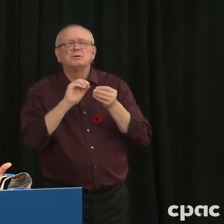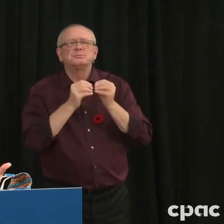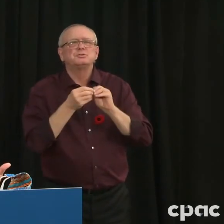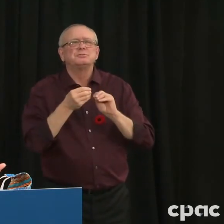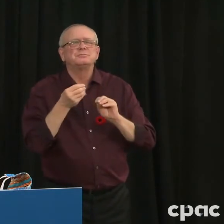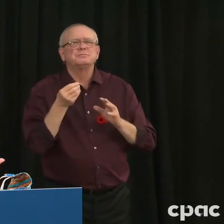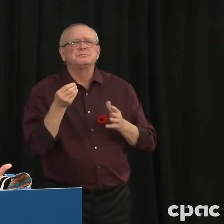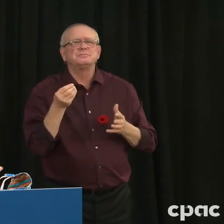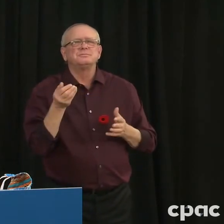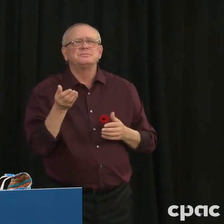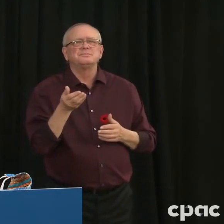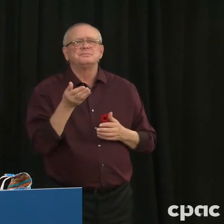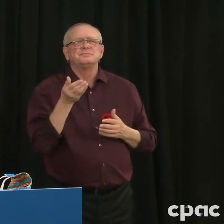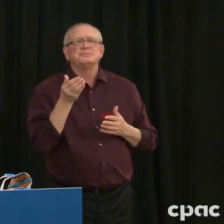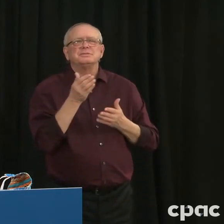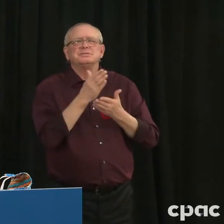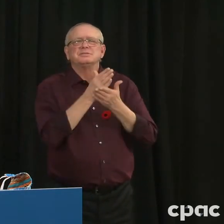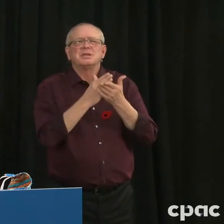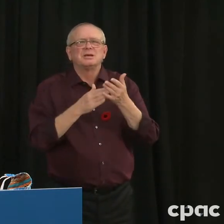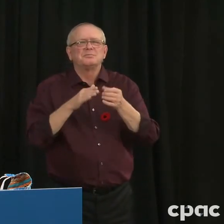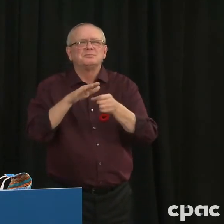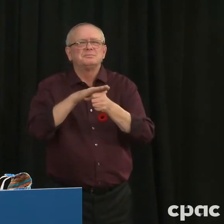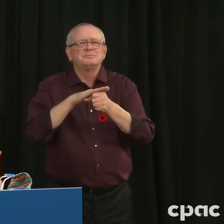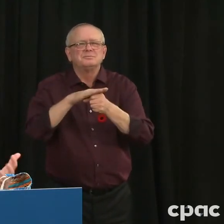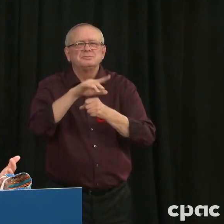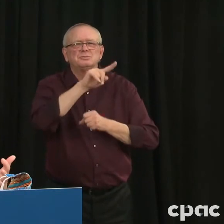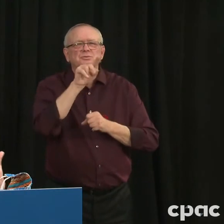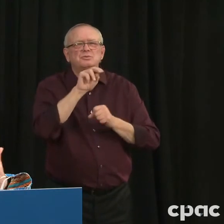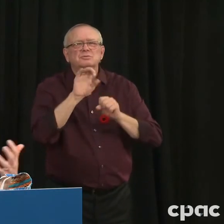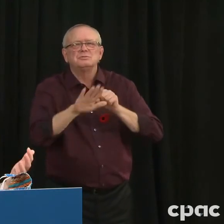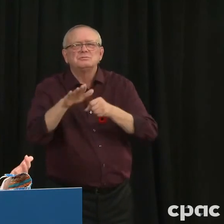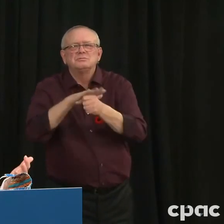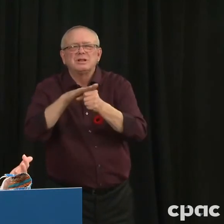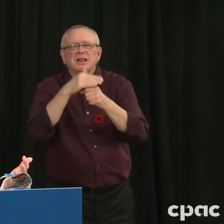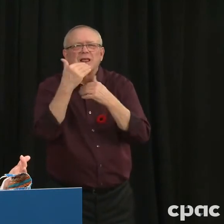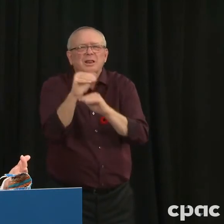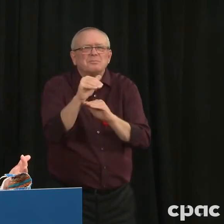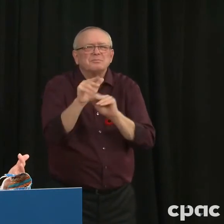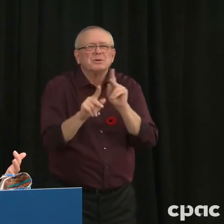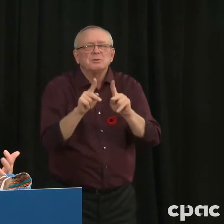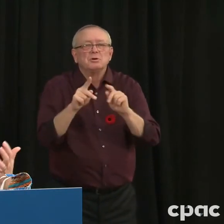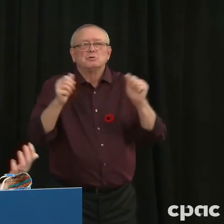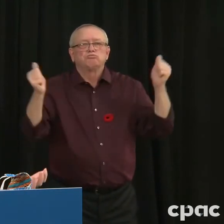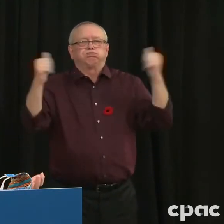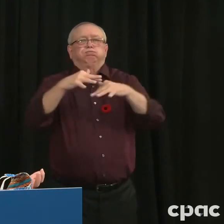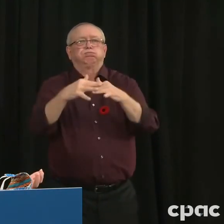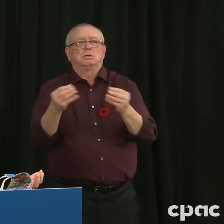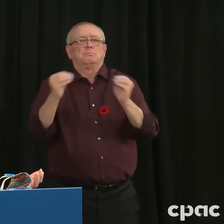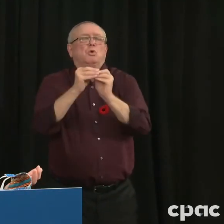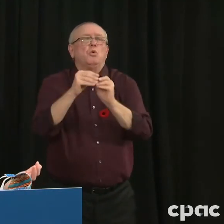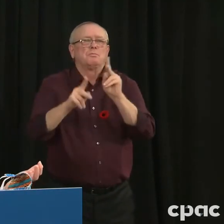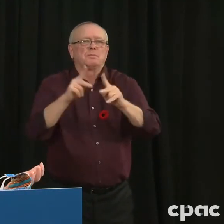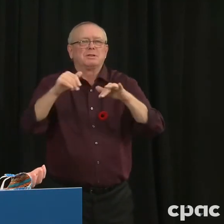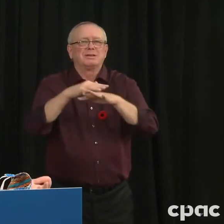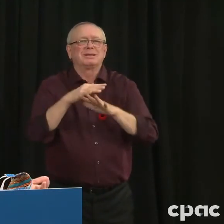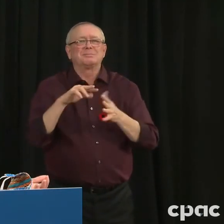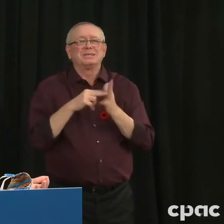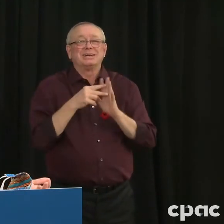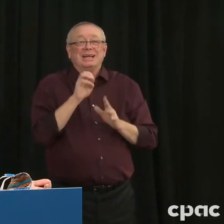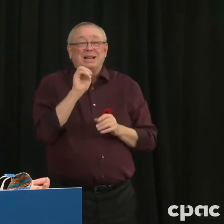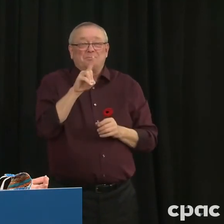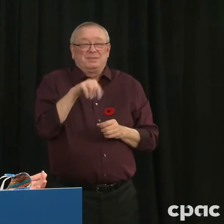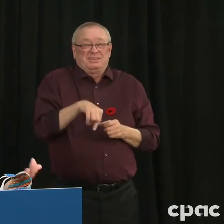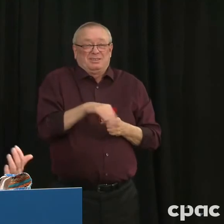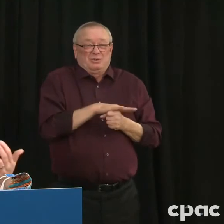in different zones. So as I've said before, the Edmonton zone did reach that 120% capacity, which meant they had to stop many